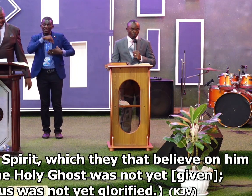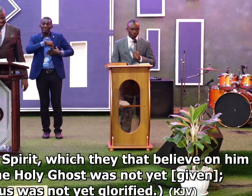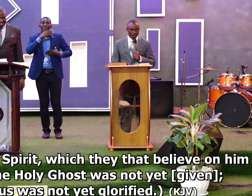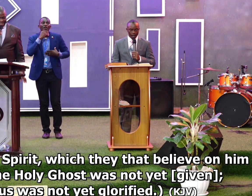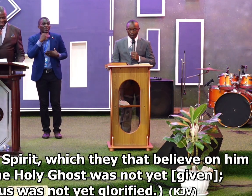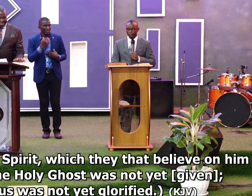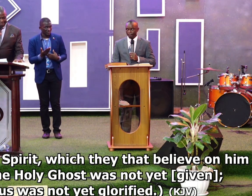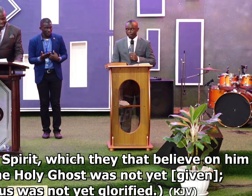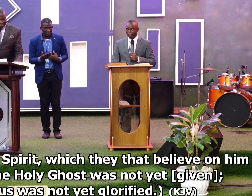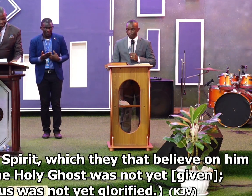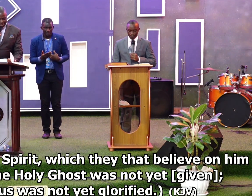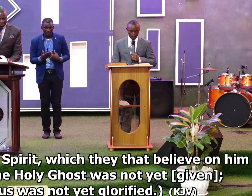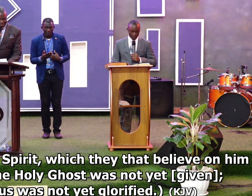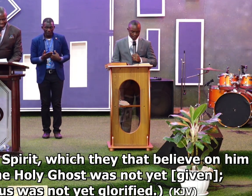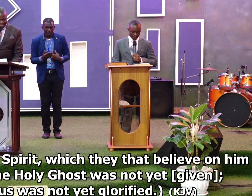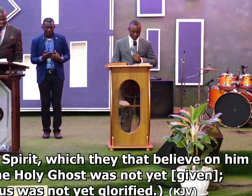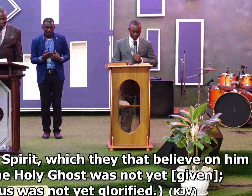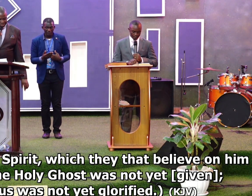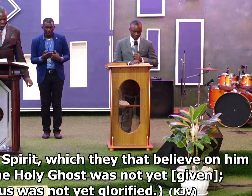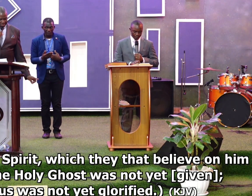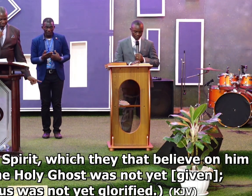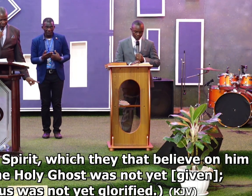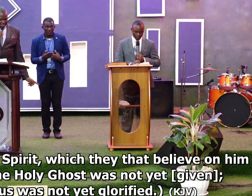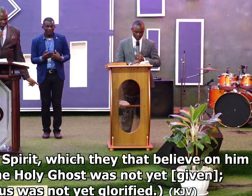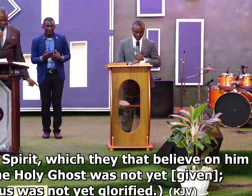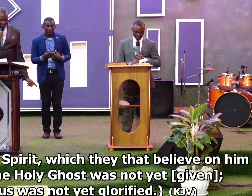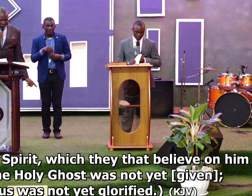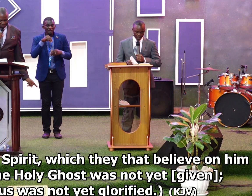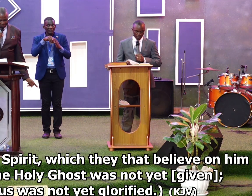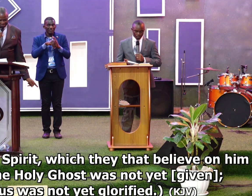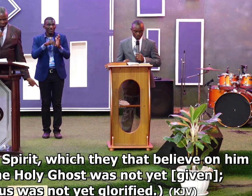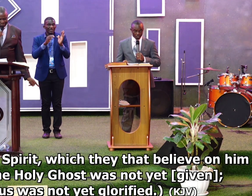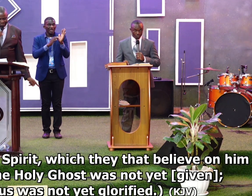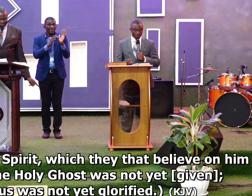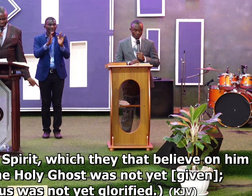waffe w'omunda. In verse 4 of 14, 14 of verse 4,